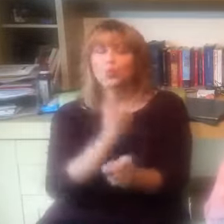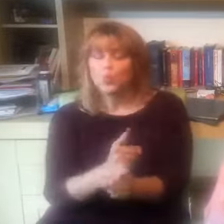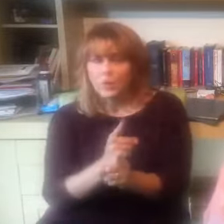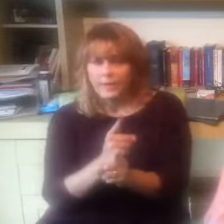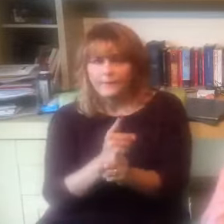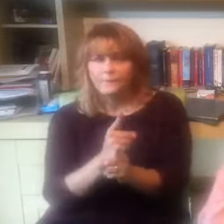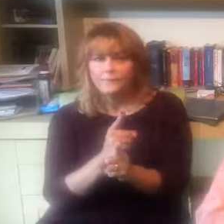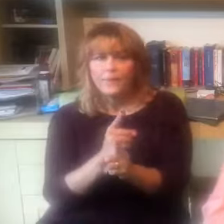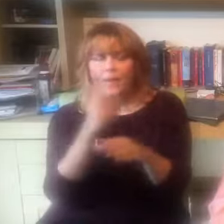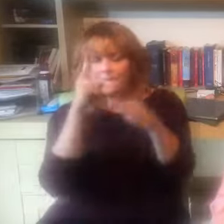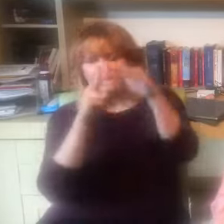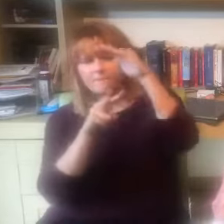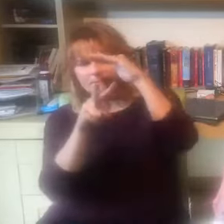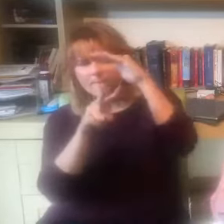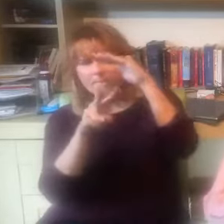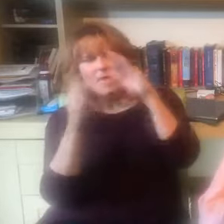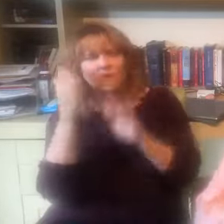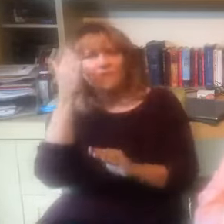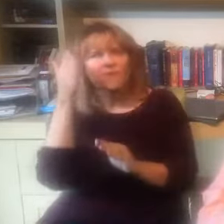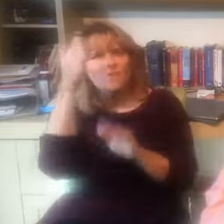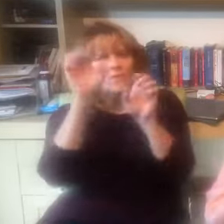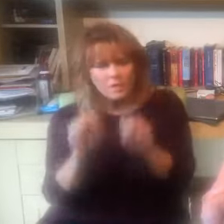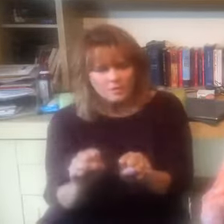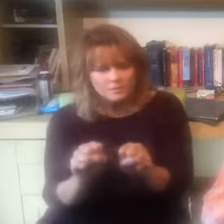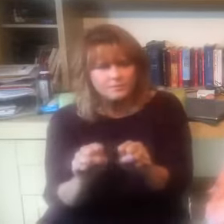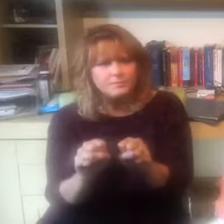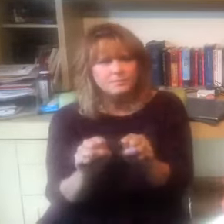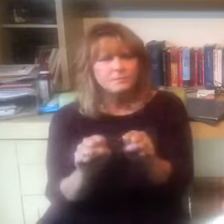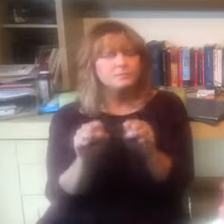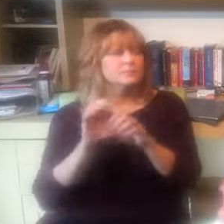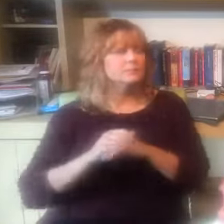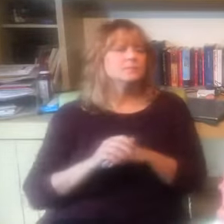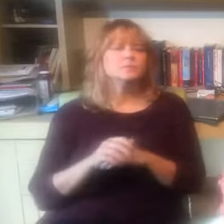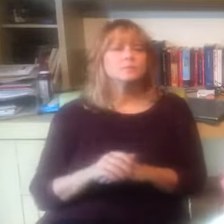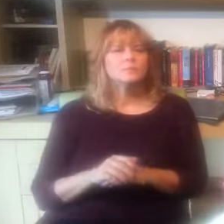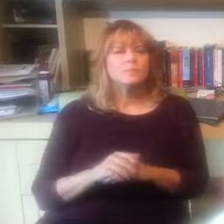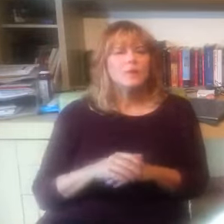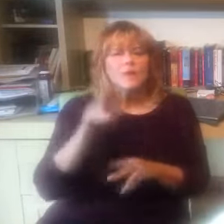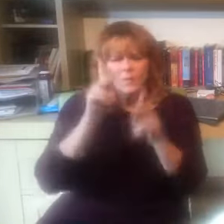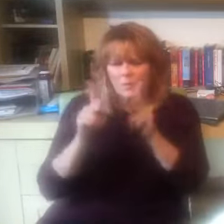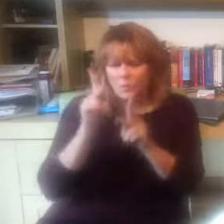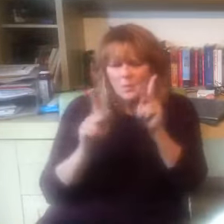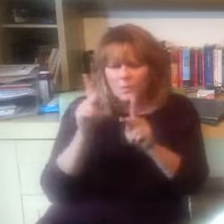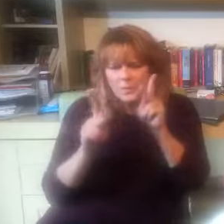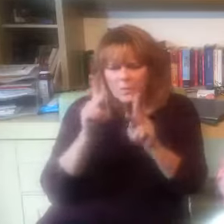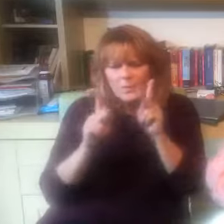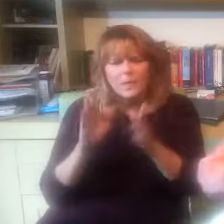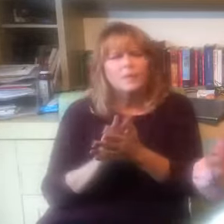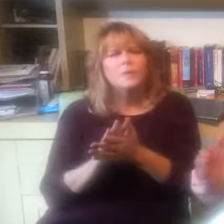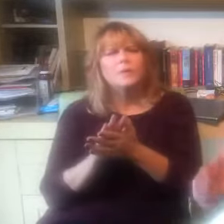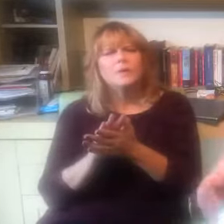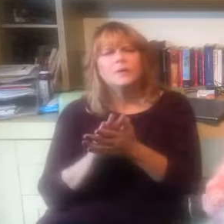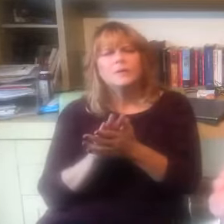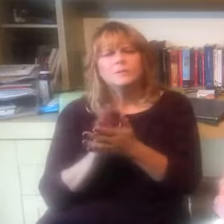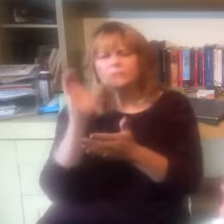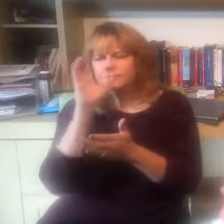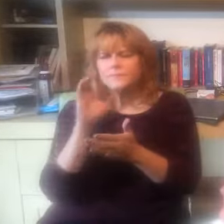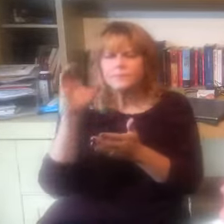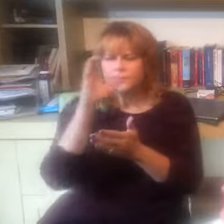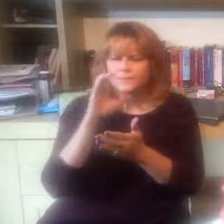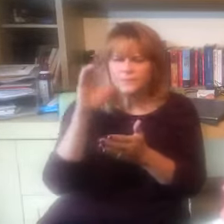is a potential that you're able to get to. You see, when people sought